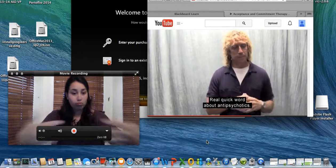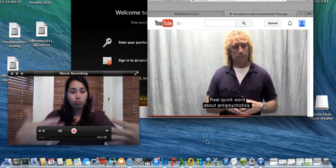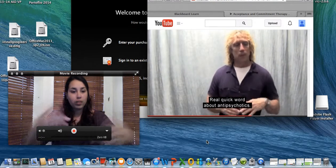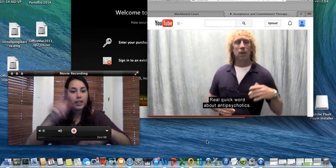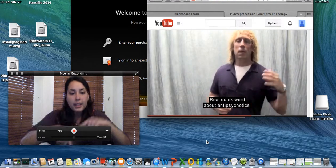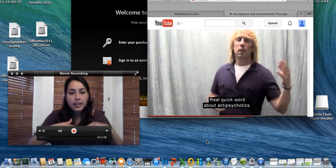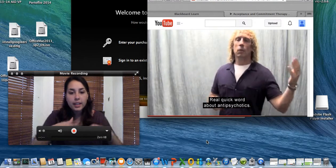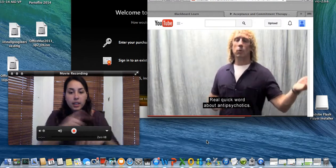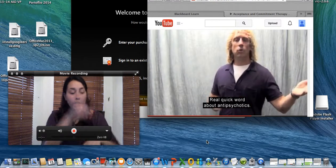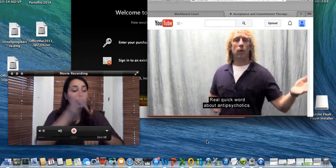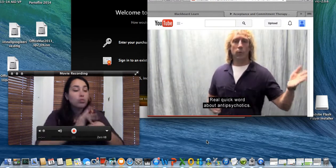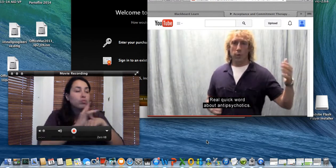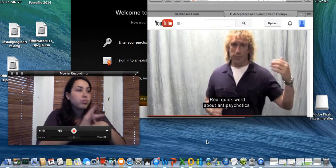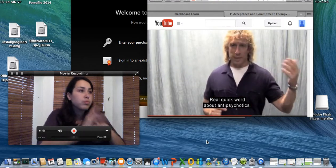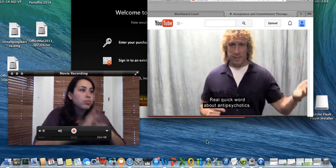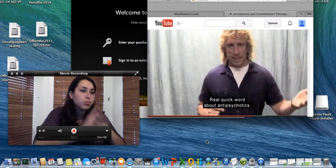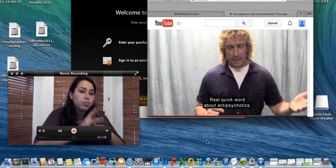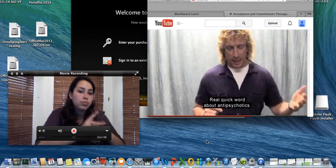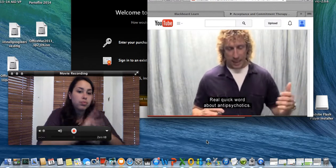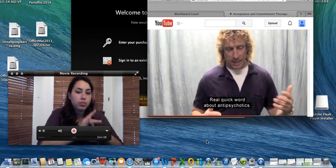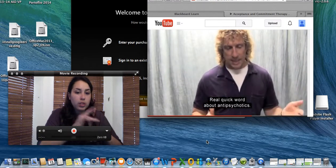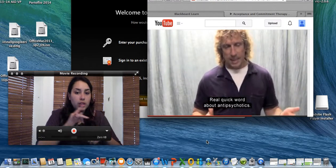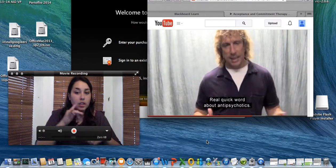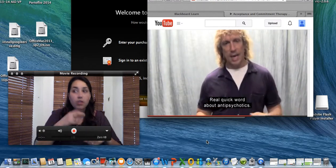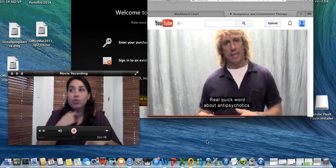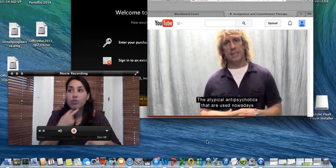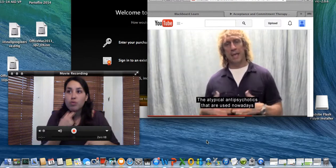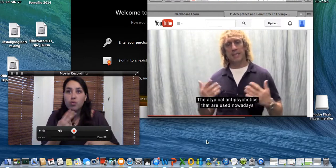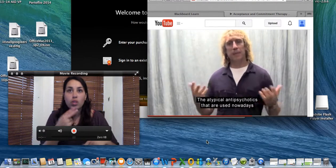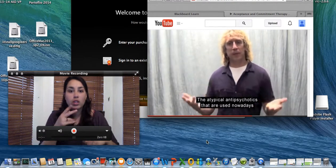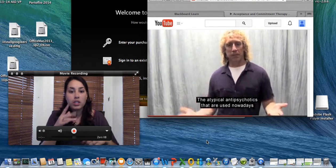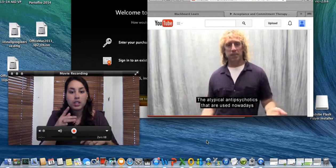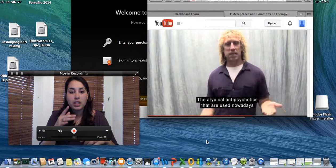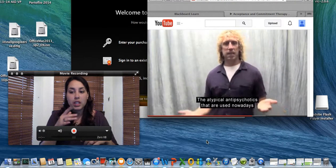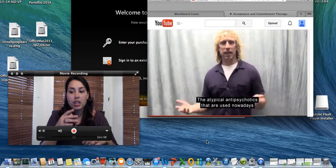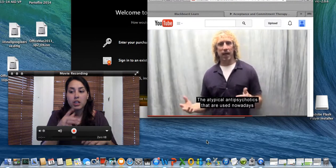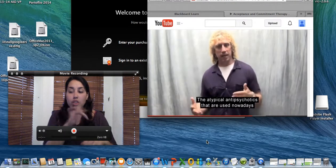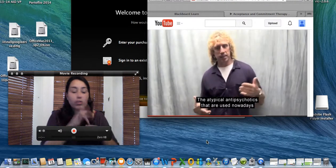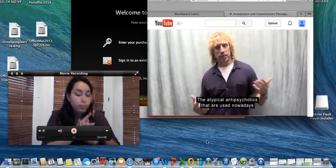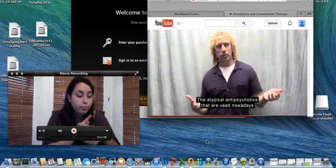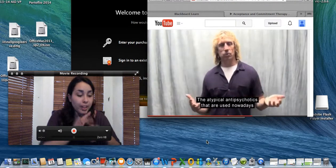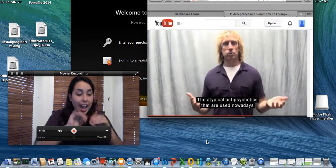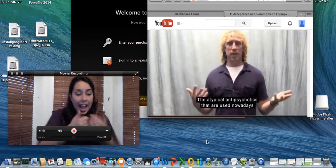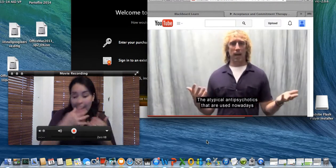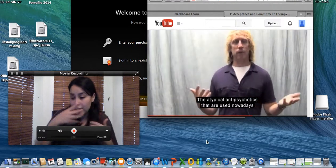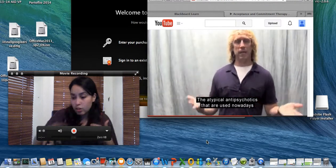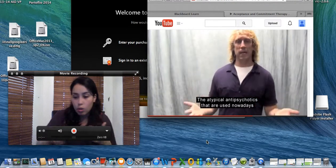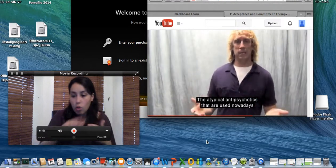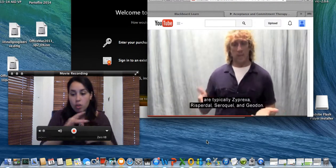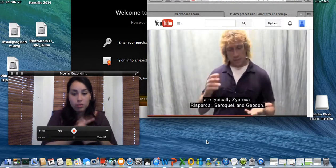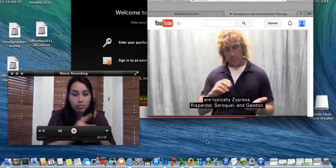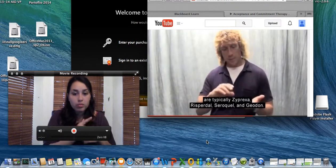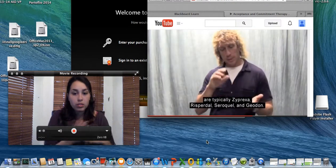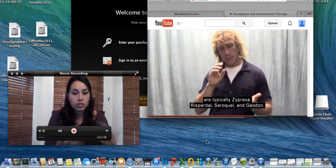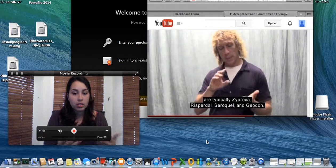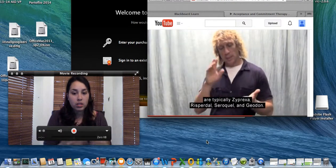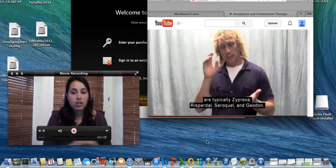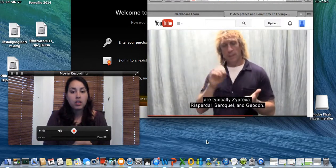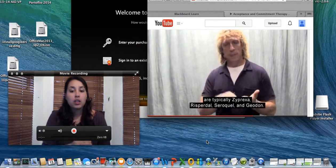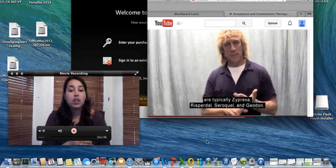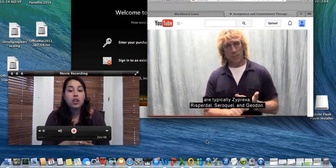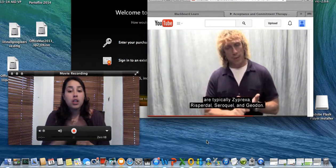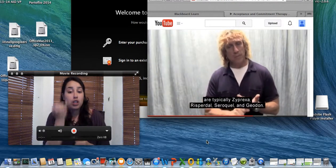spend? Real quick word about antipsychotics. The atypical antipsychotics that are used nowadays are